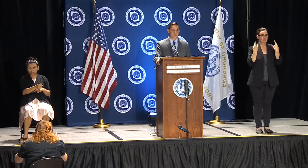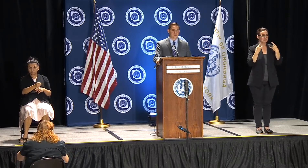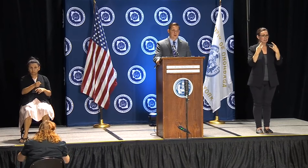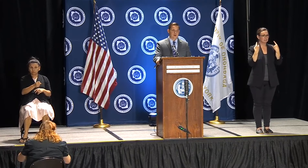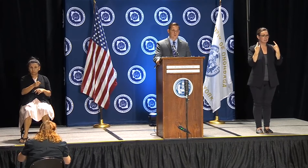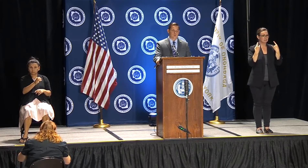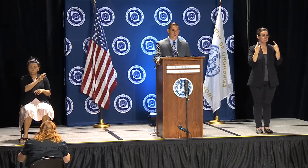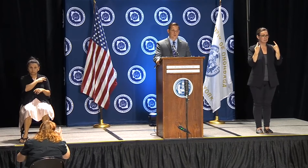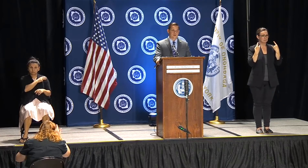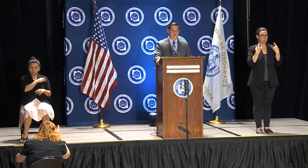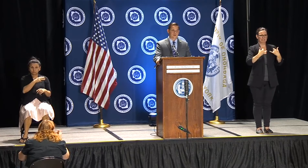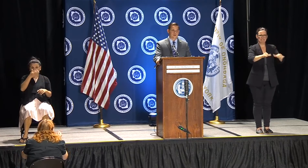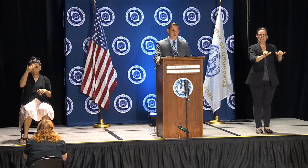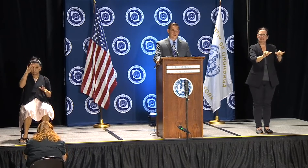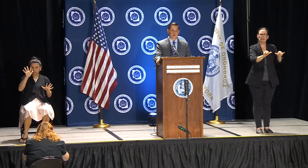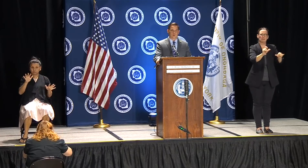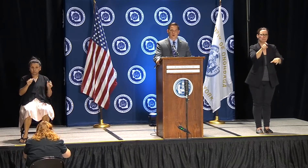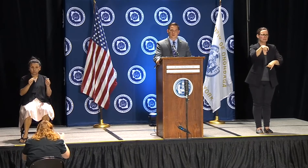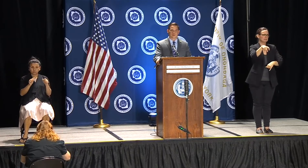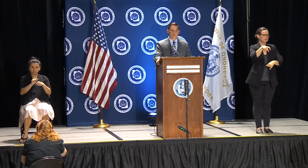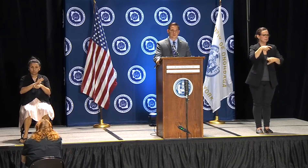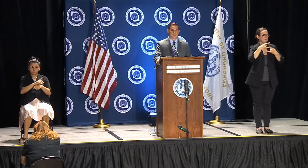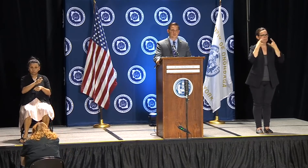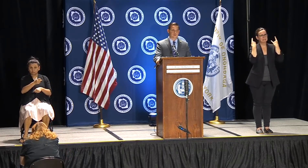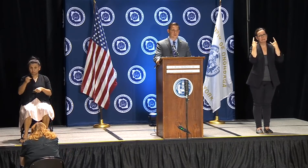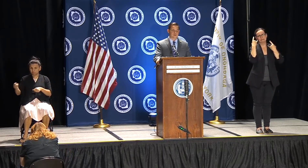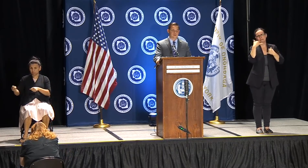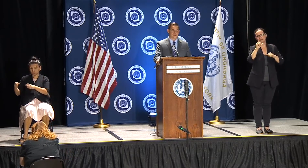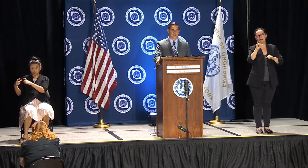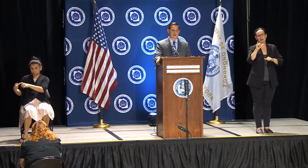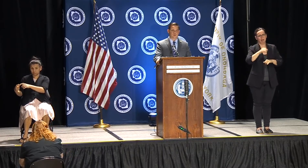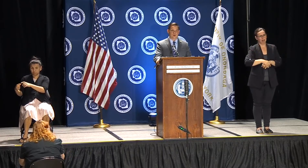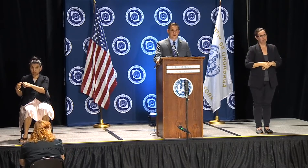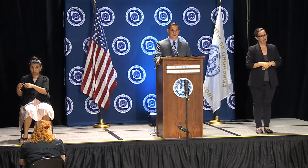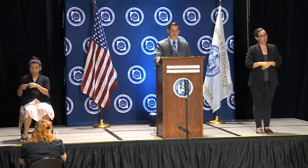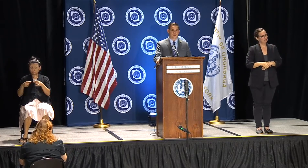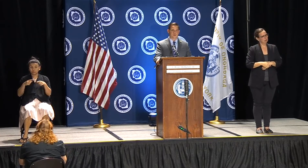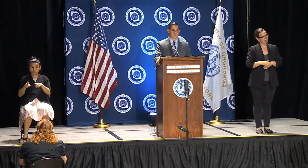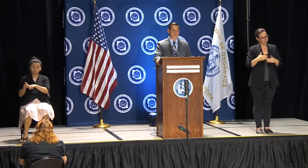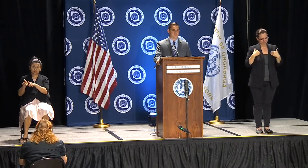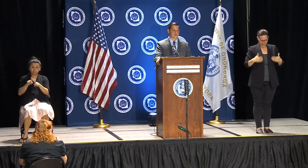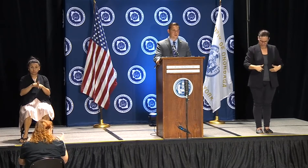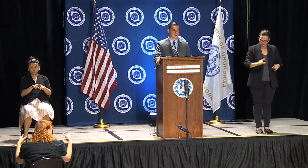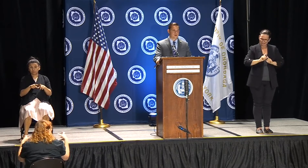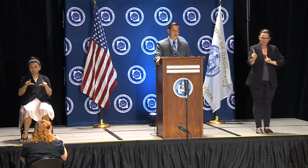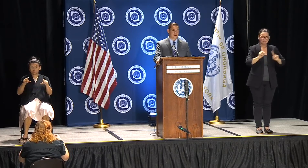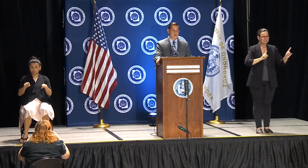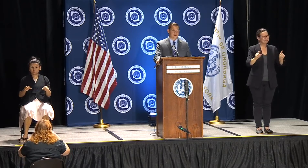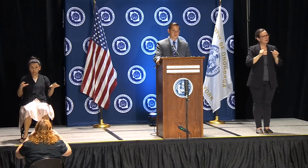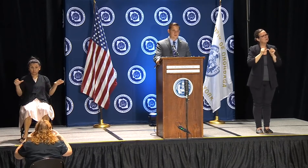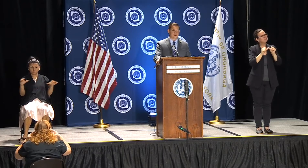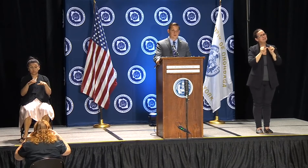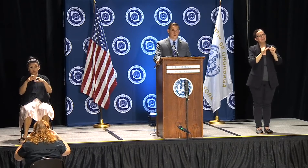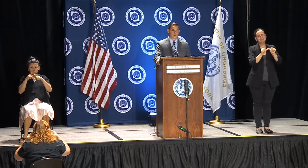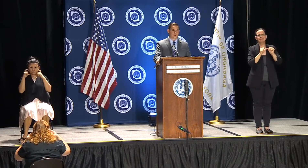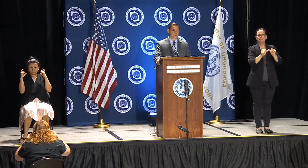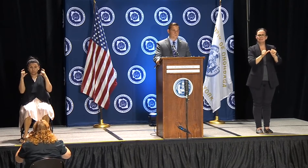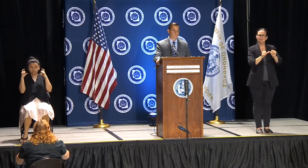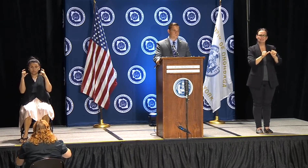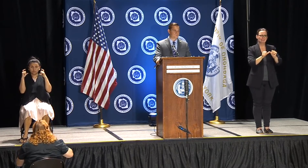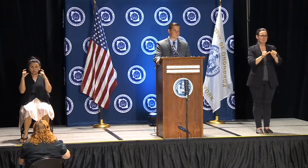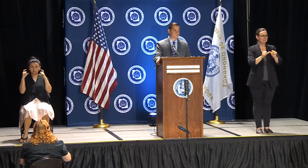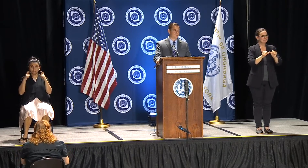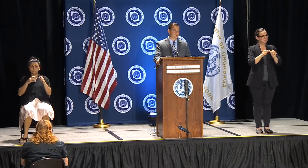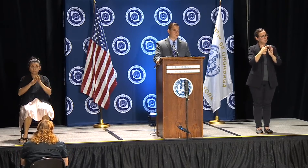facilities. We need to still do what works. And distancing, mask wearing, if you're going to be within 6 feet, still is the rule.